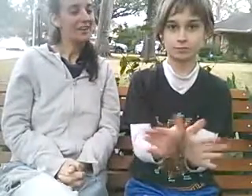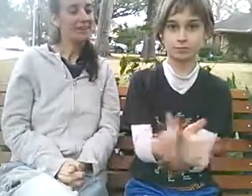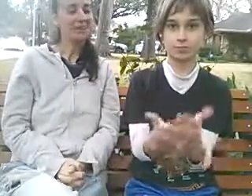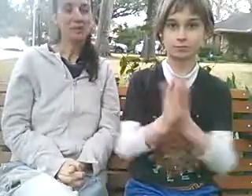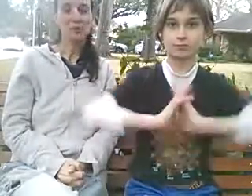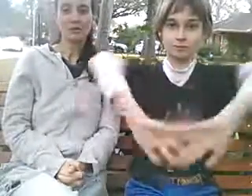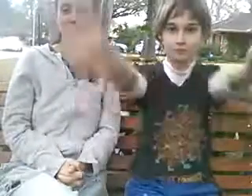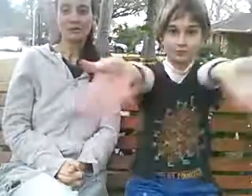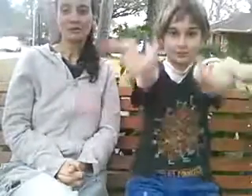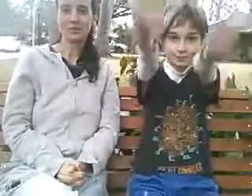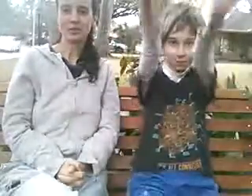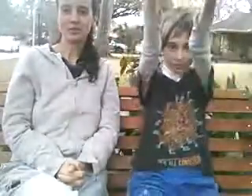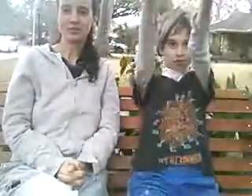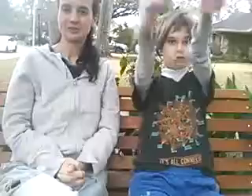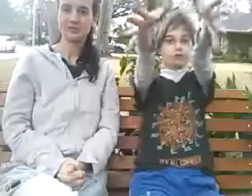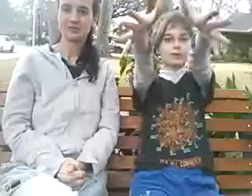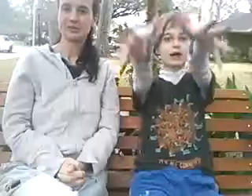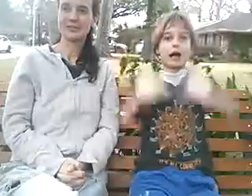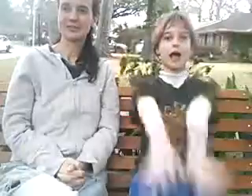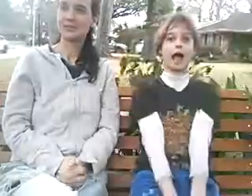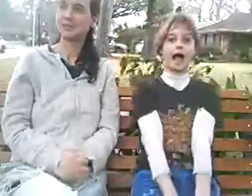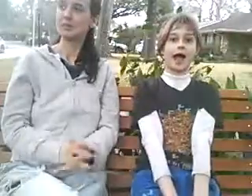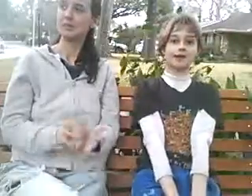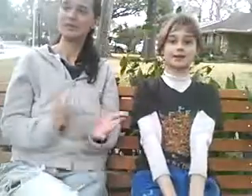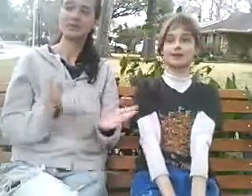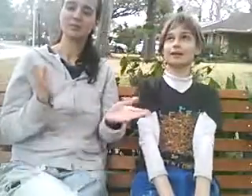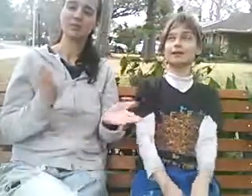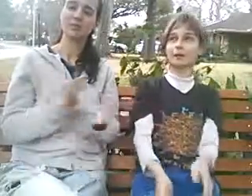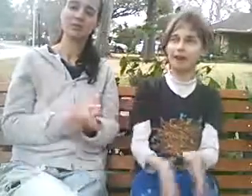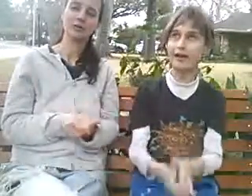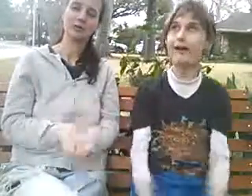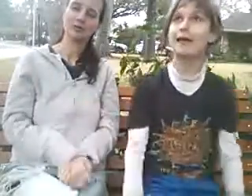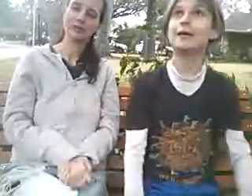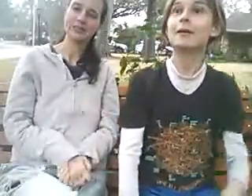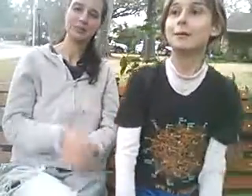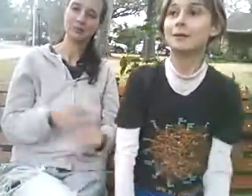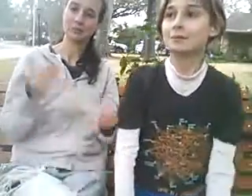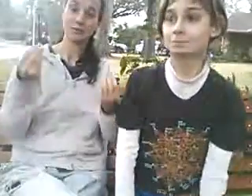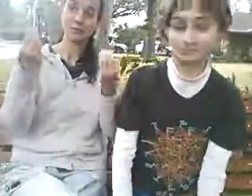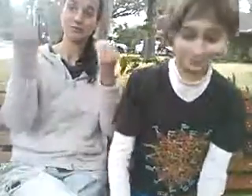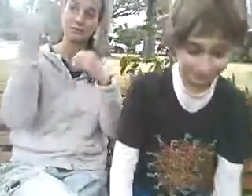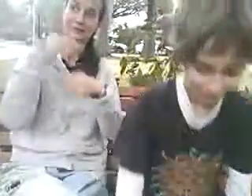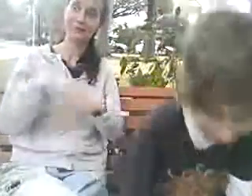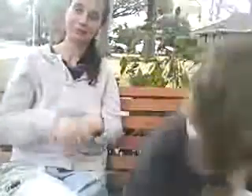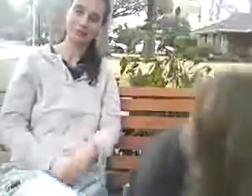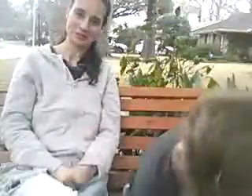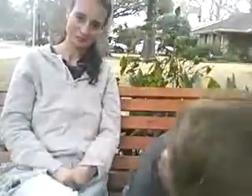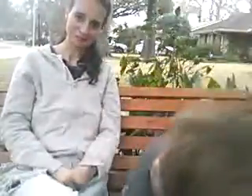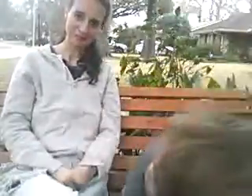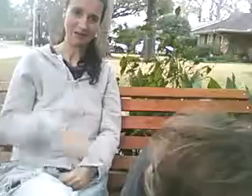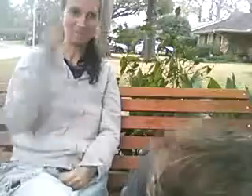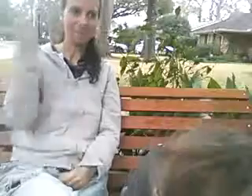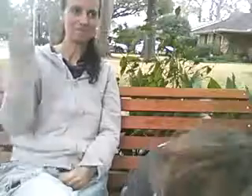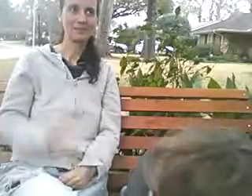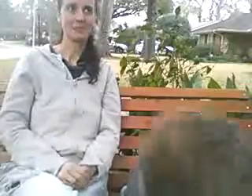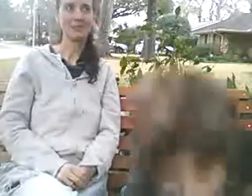and learn multiple languages while you're doing this, because you're going to be using these over and over and over again. You might as well use different languages. All right, talk to you